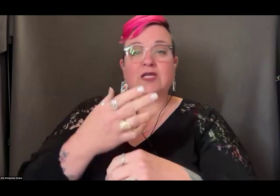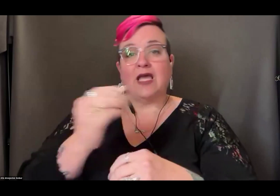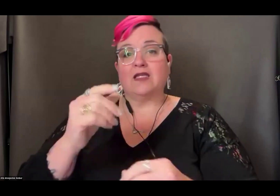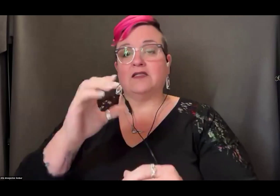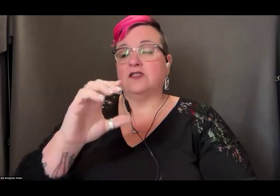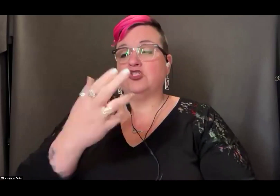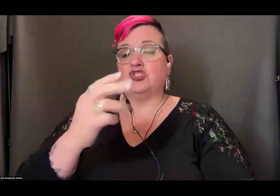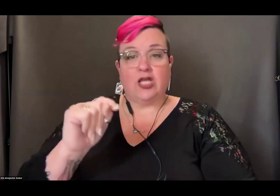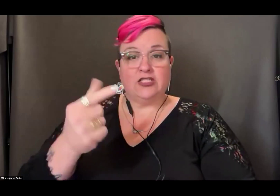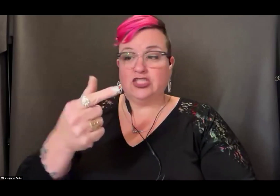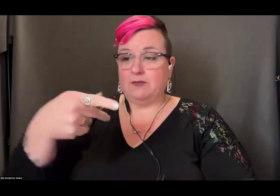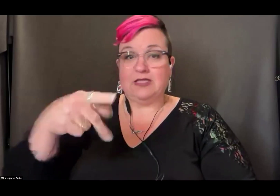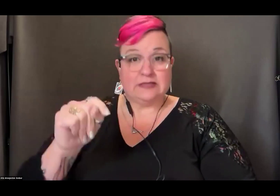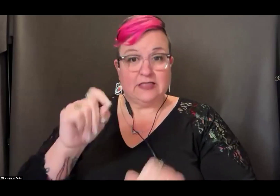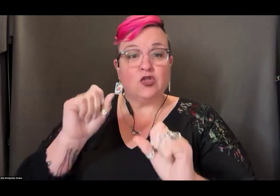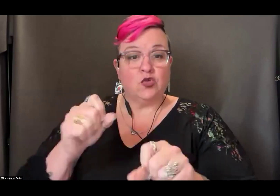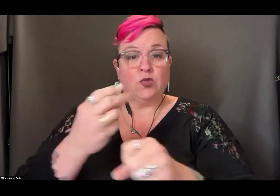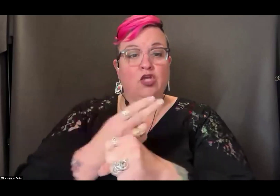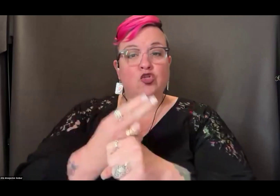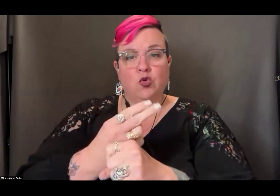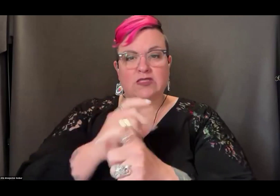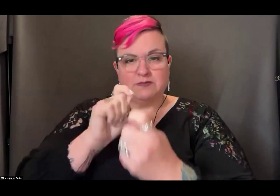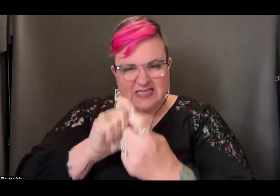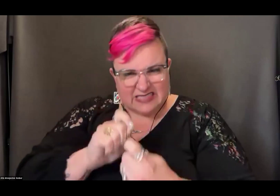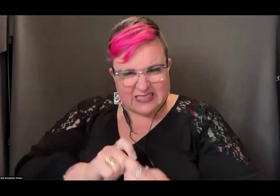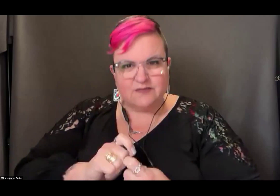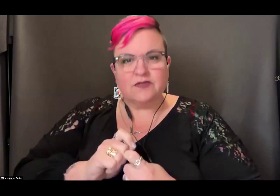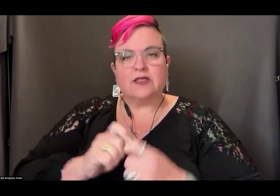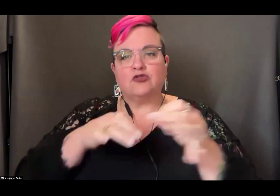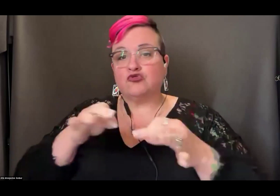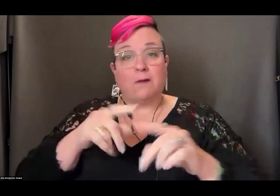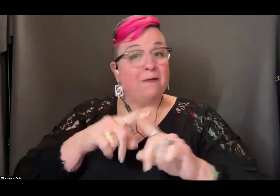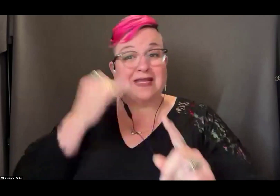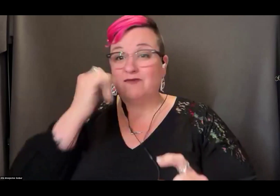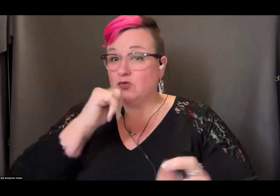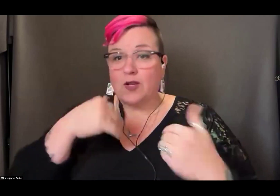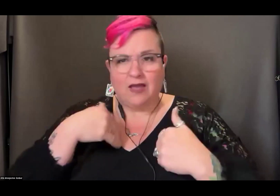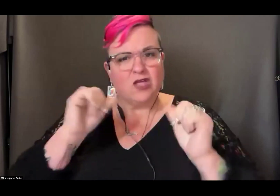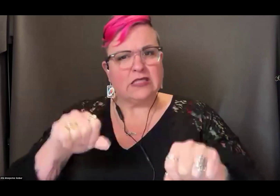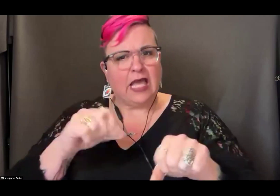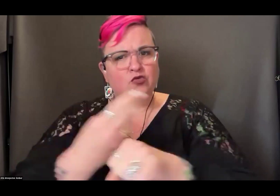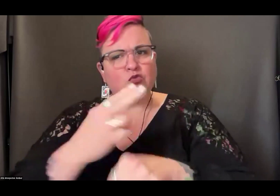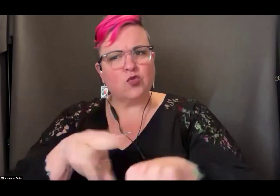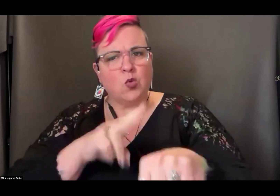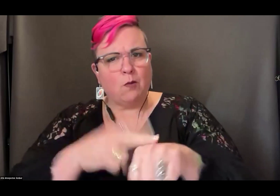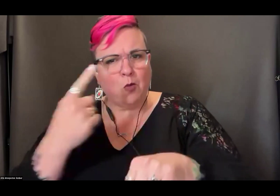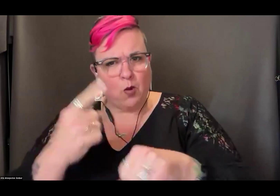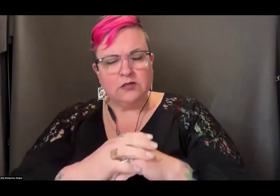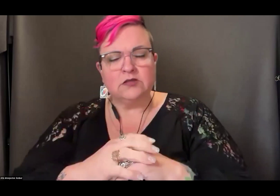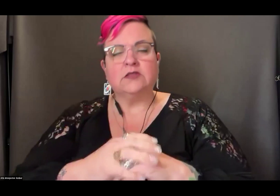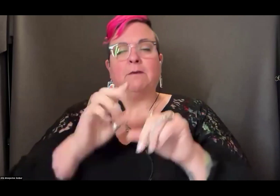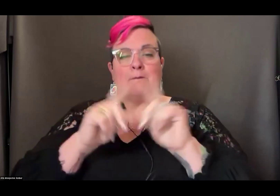chat GPT, you can put custom instructions. But if you don't have that, you can do this in a normal one as well. You just have